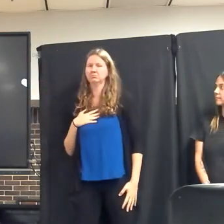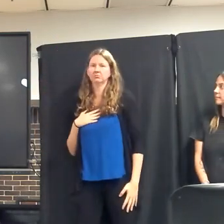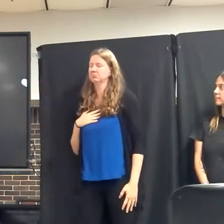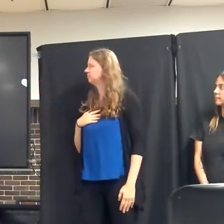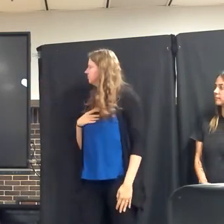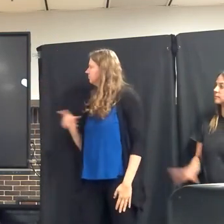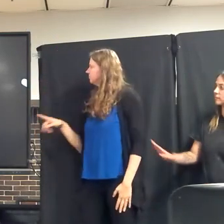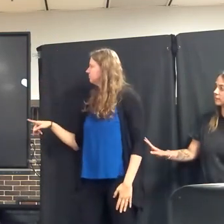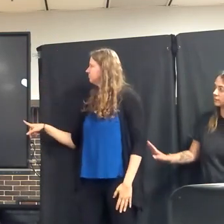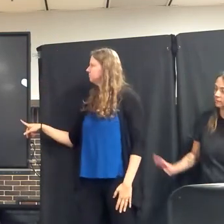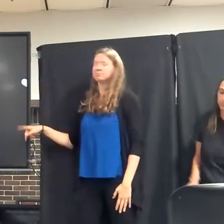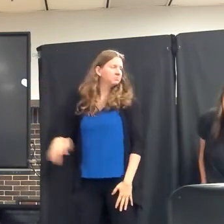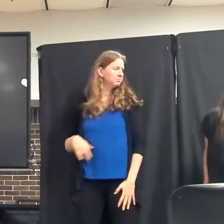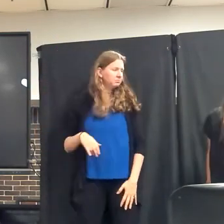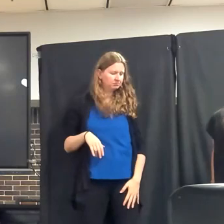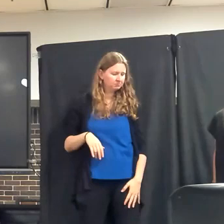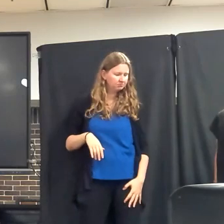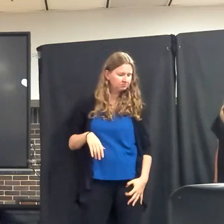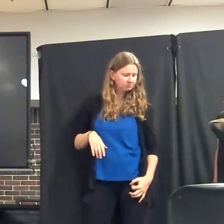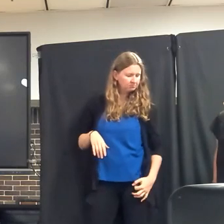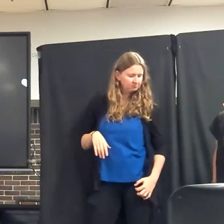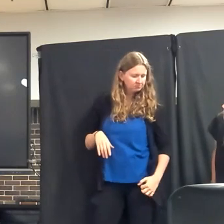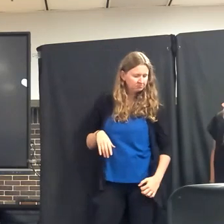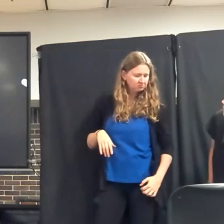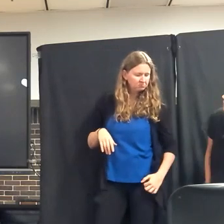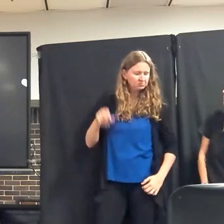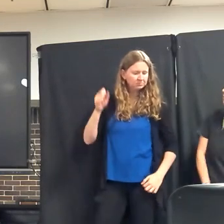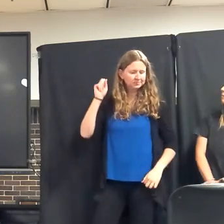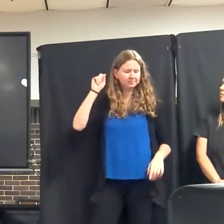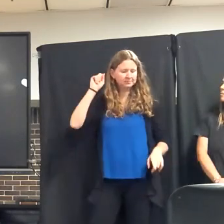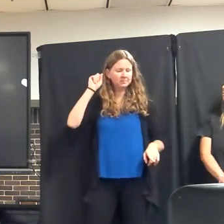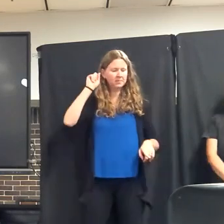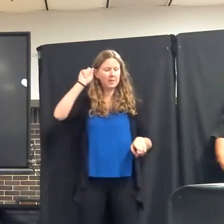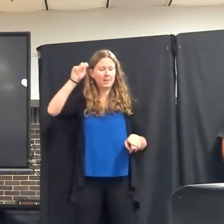through 7th in 2 years' time.